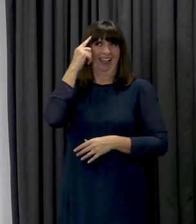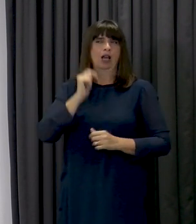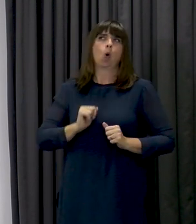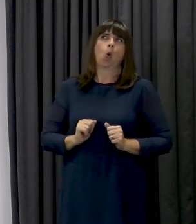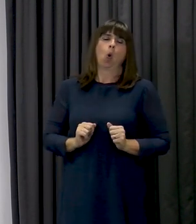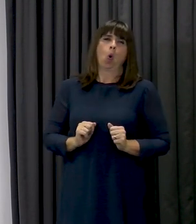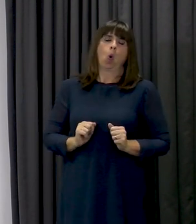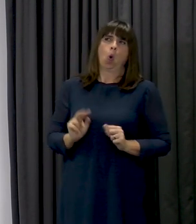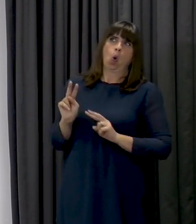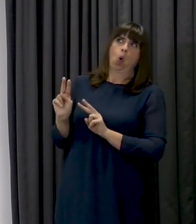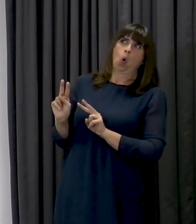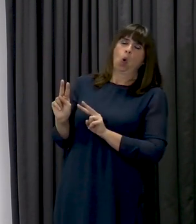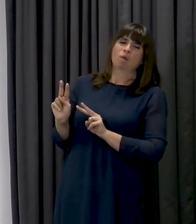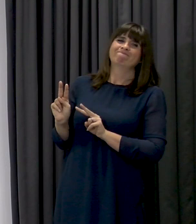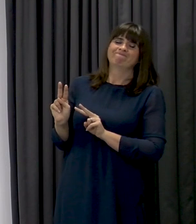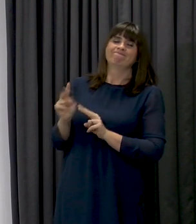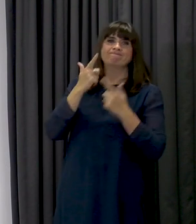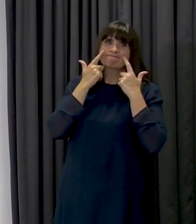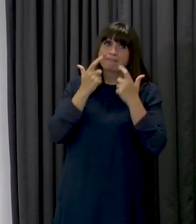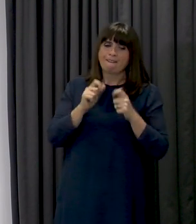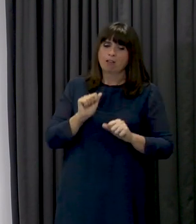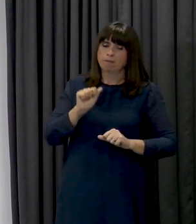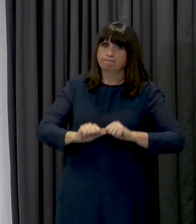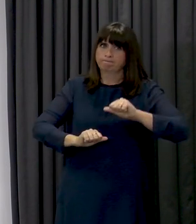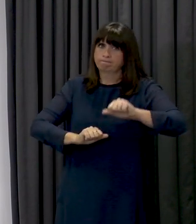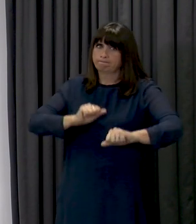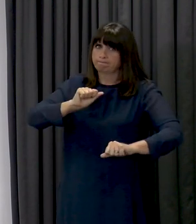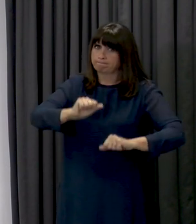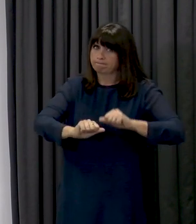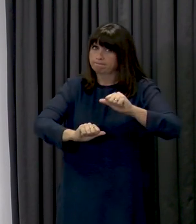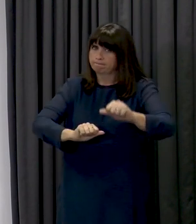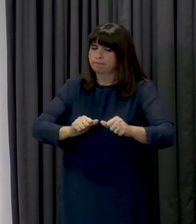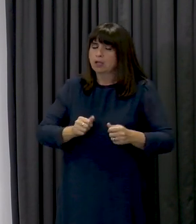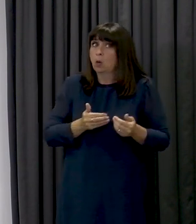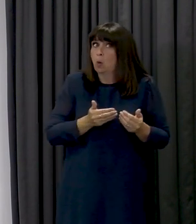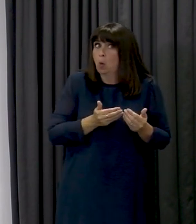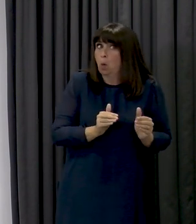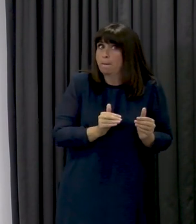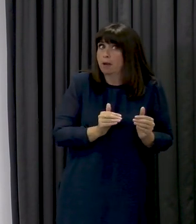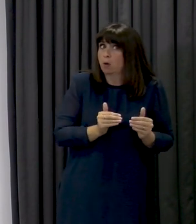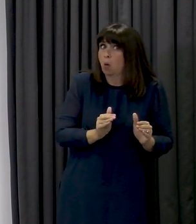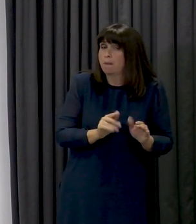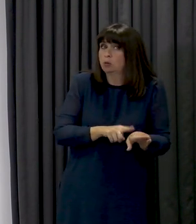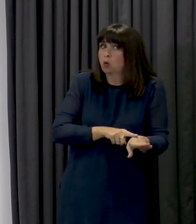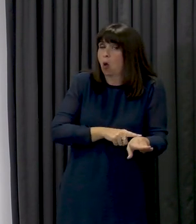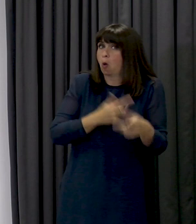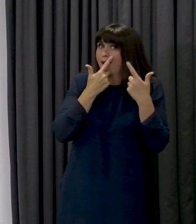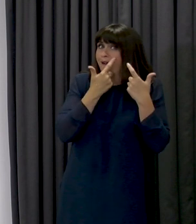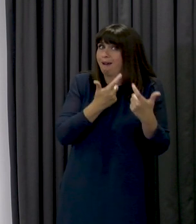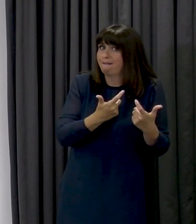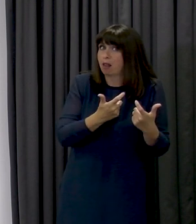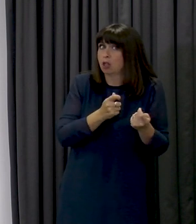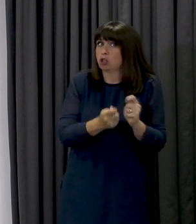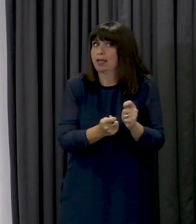Our step-by-step approach in Wales allows us to to weigh up the evidence for every change